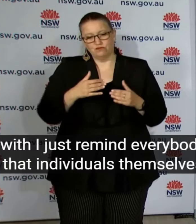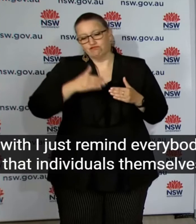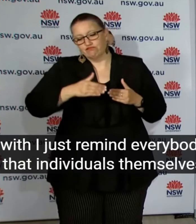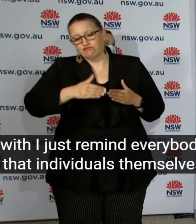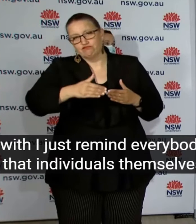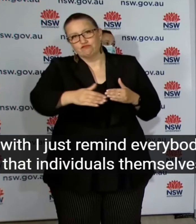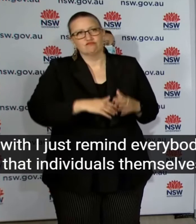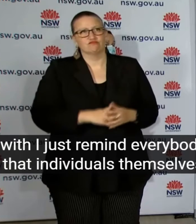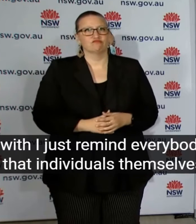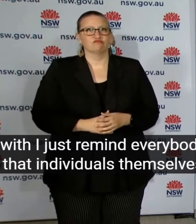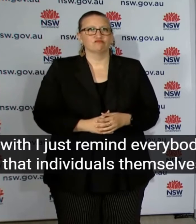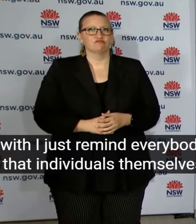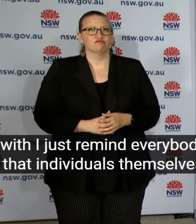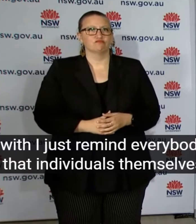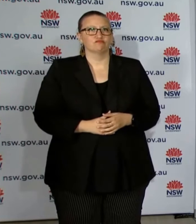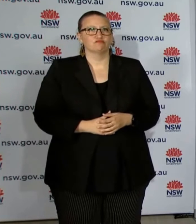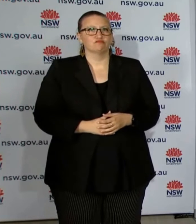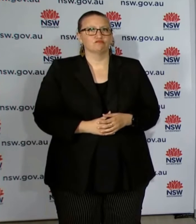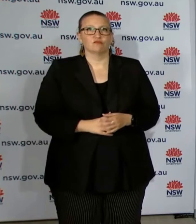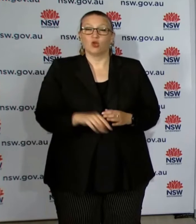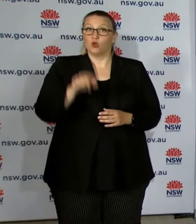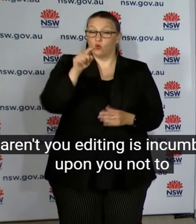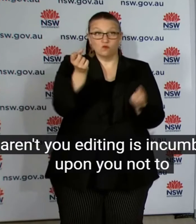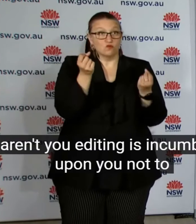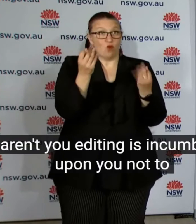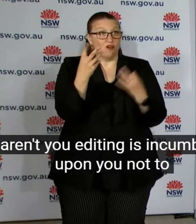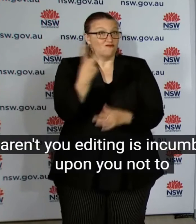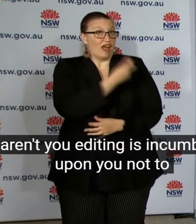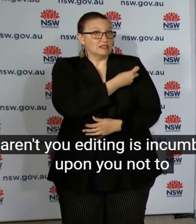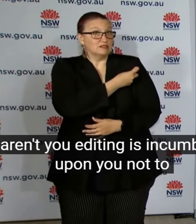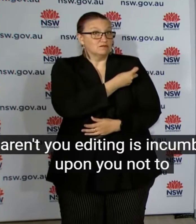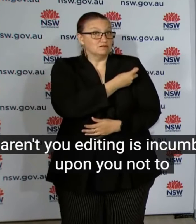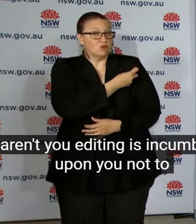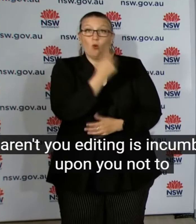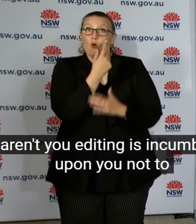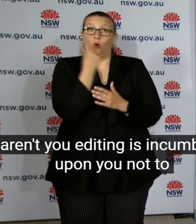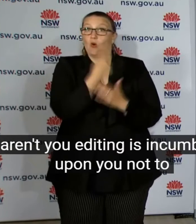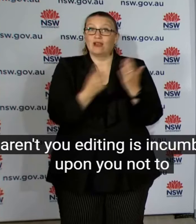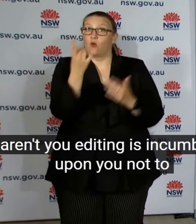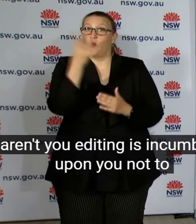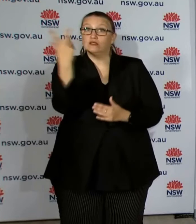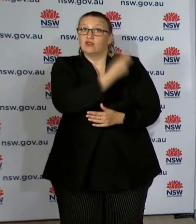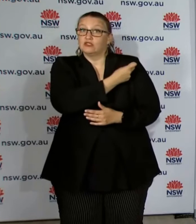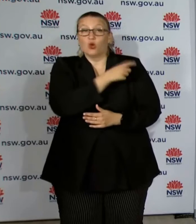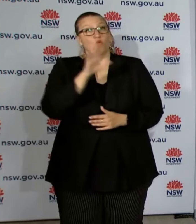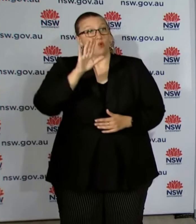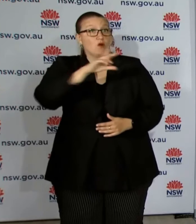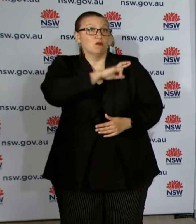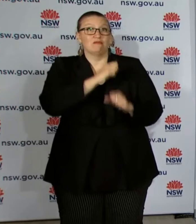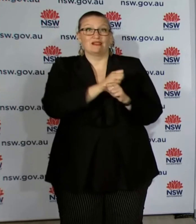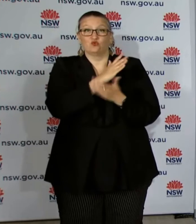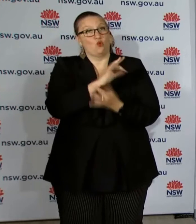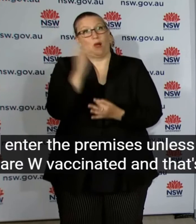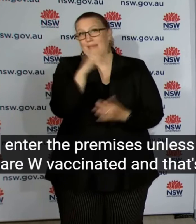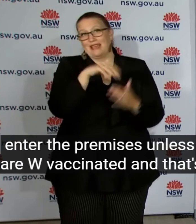individuals themselves, it is incumbent upon you not to enter premises unless you are doubly vaccinated. And that's the key message. Yes,